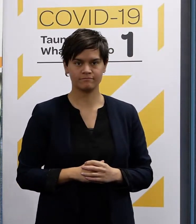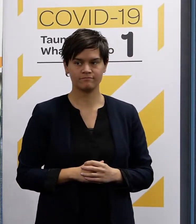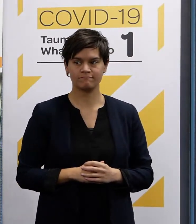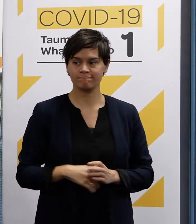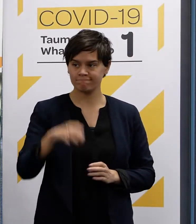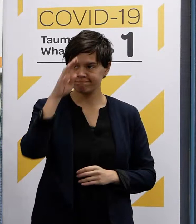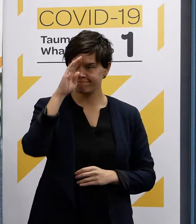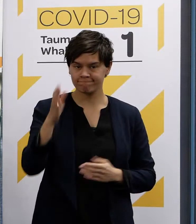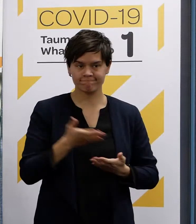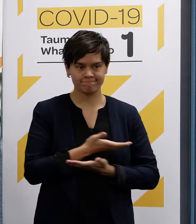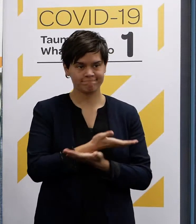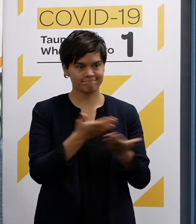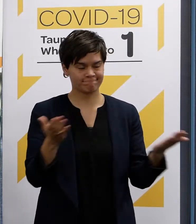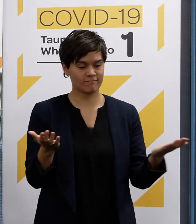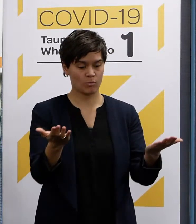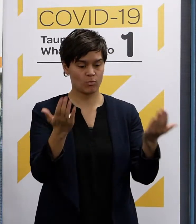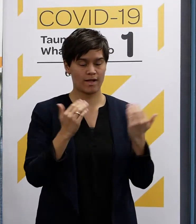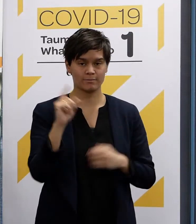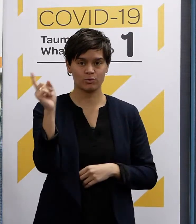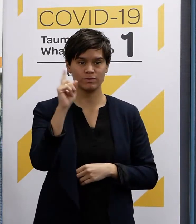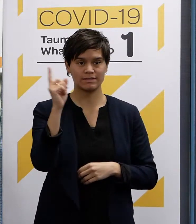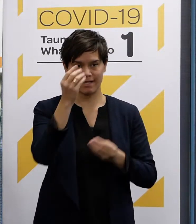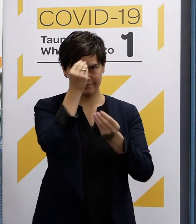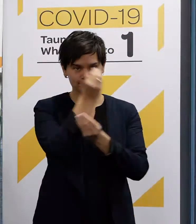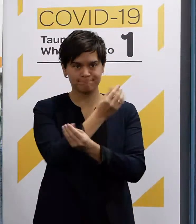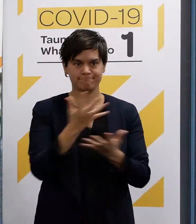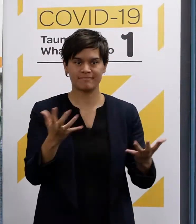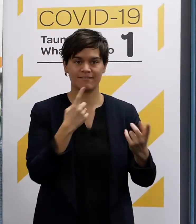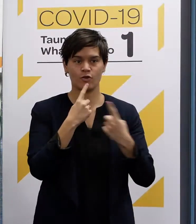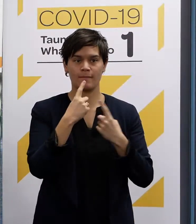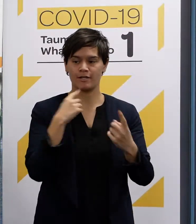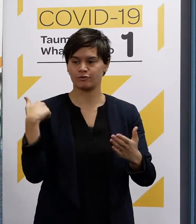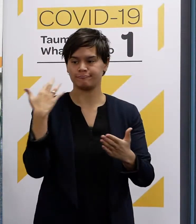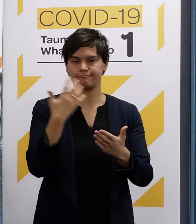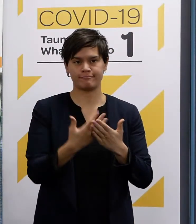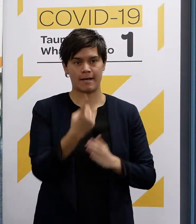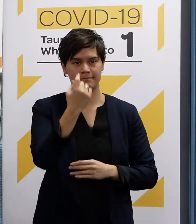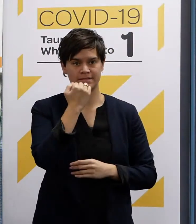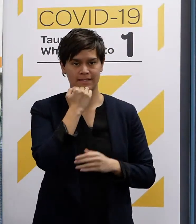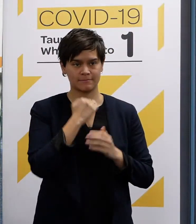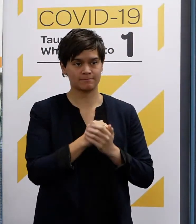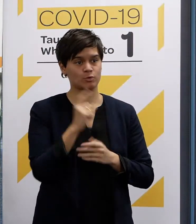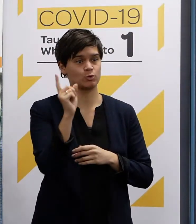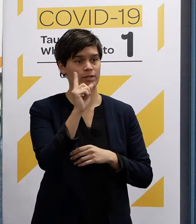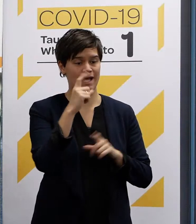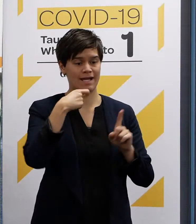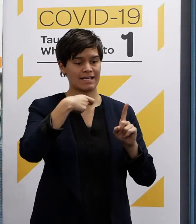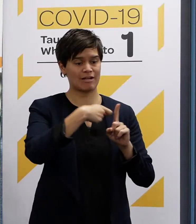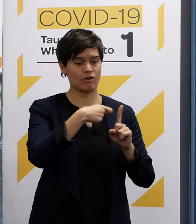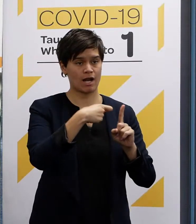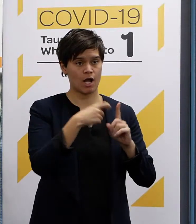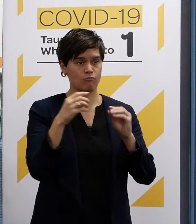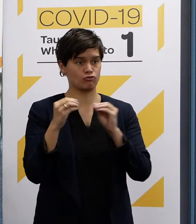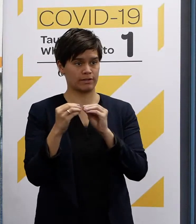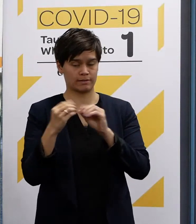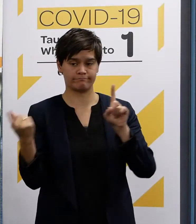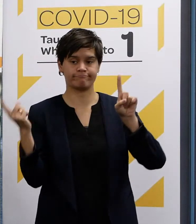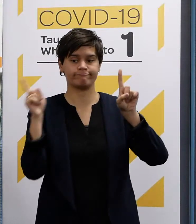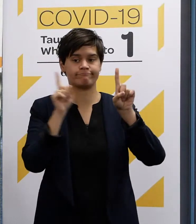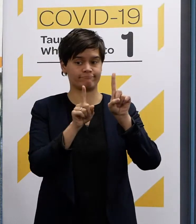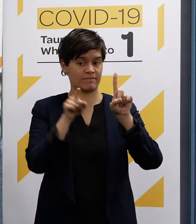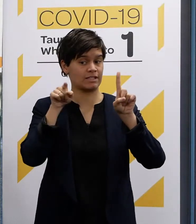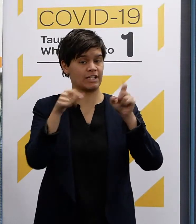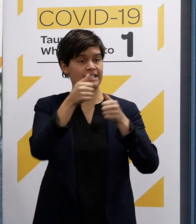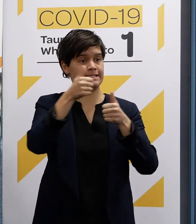Kia ora koutou katoa, welcome to today's briefing. And today I have with me Kiriana Brooking, who is our Deputy Chief